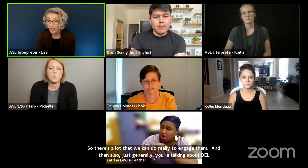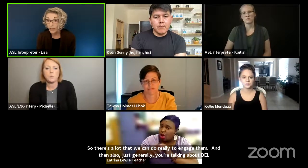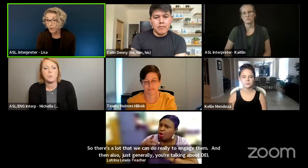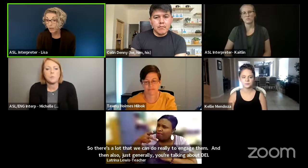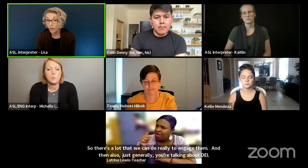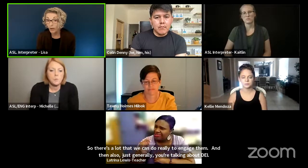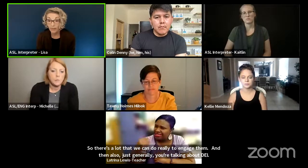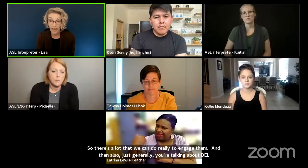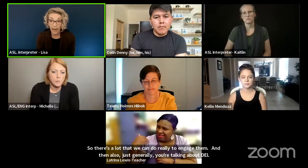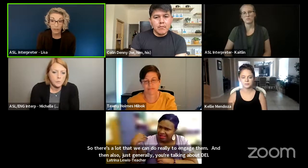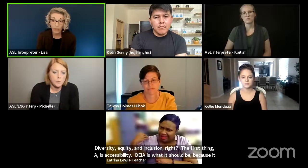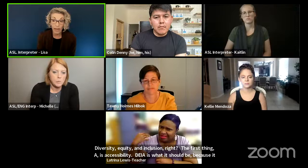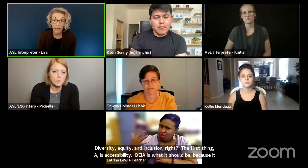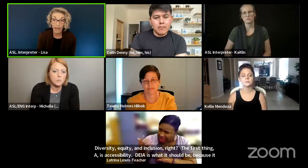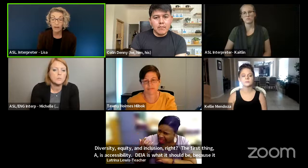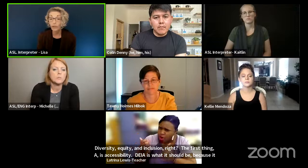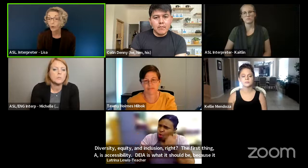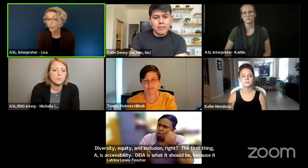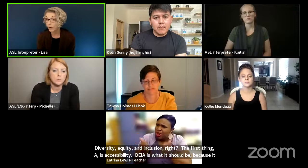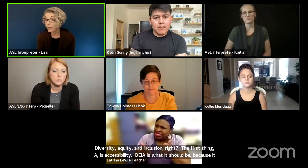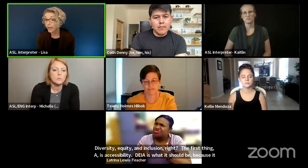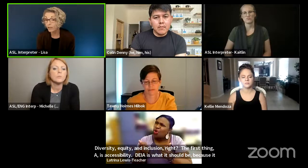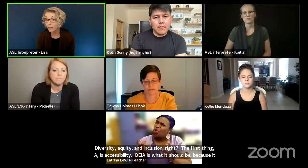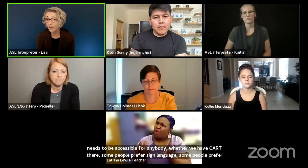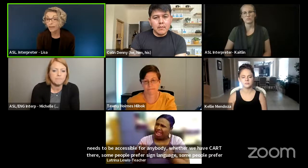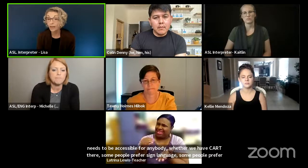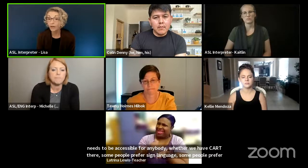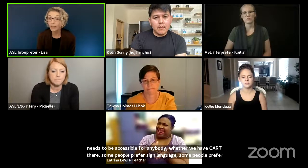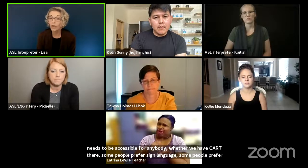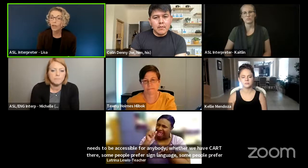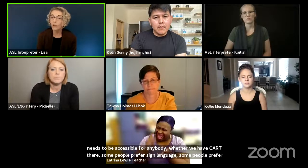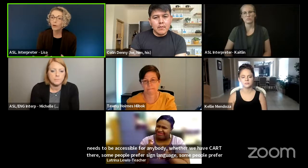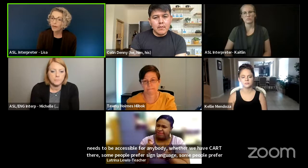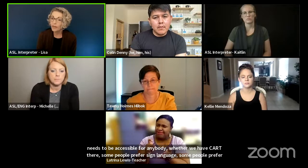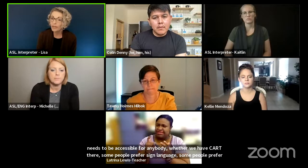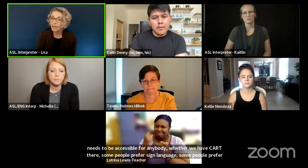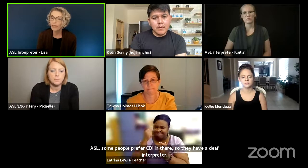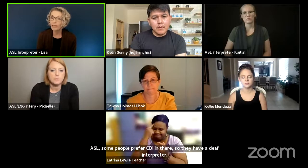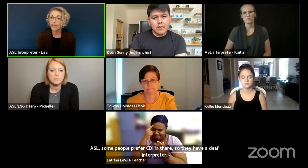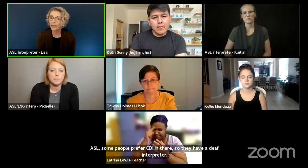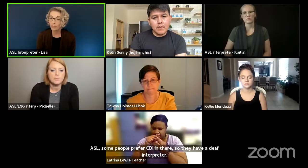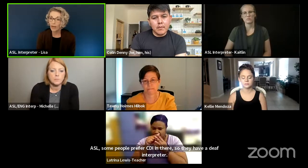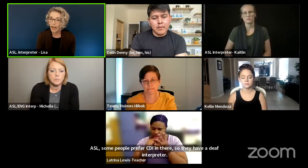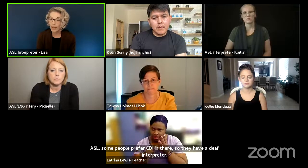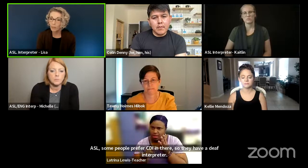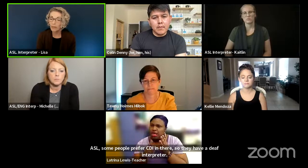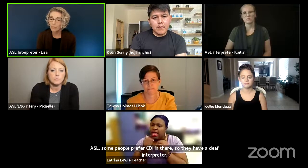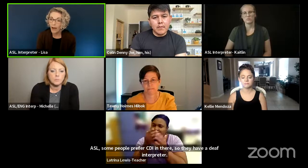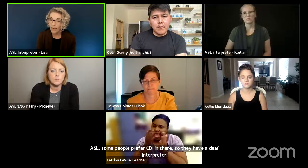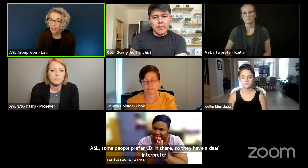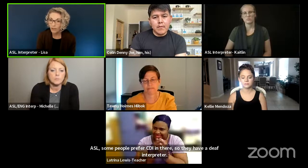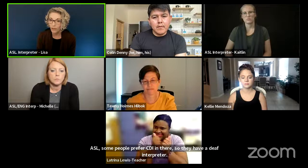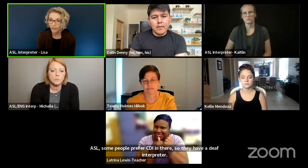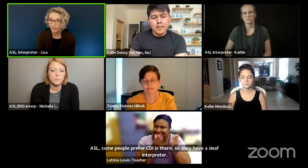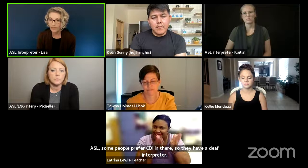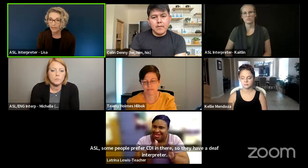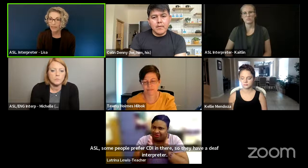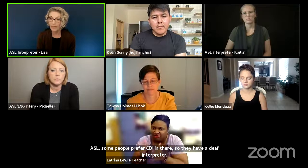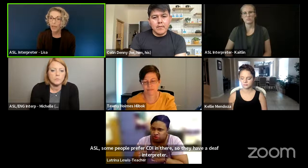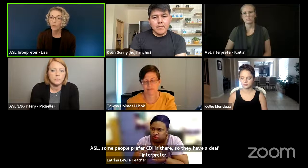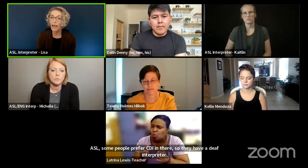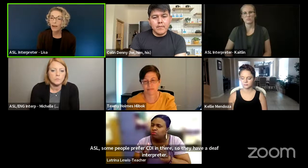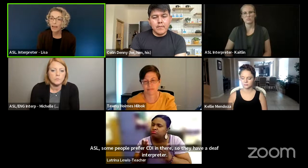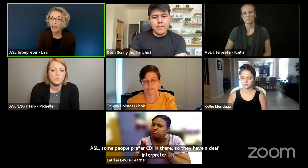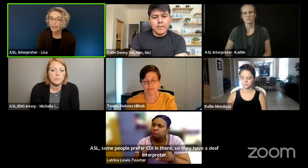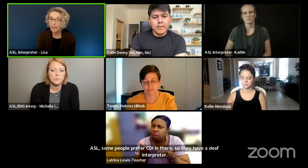deaf-blind individual, they want to have tactile sign language or pro-tactile sign language. Whatever it is, again, we have to be mindful of these